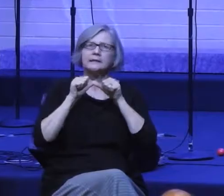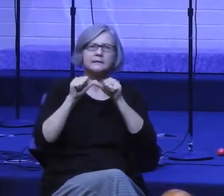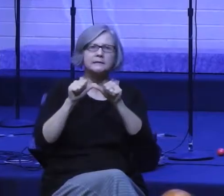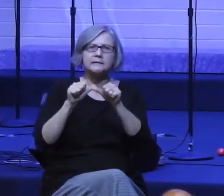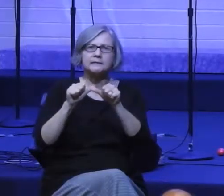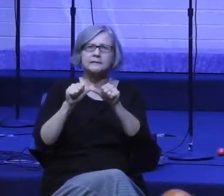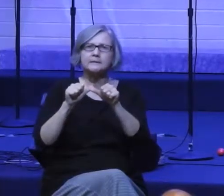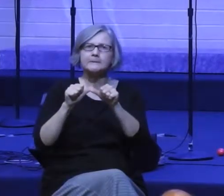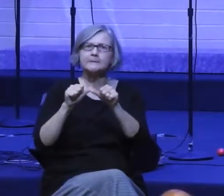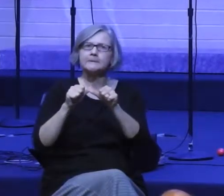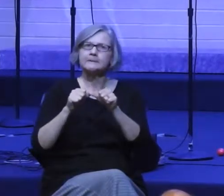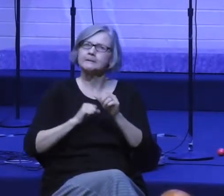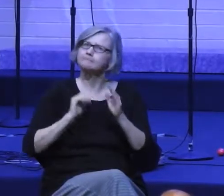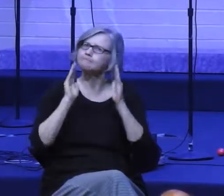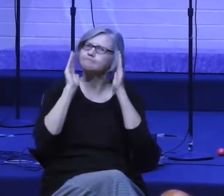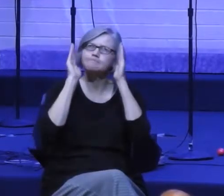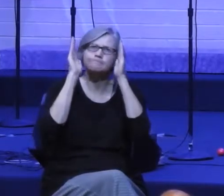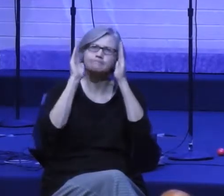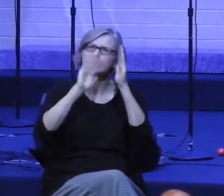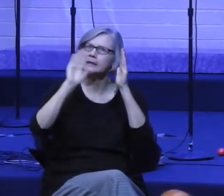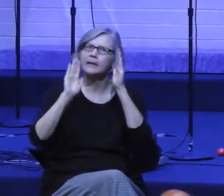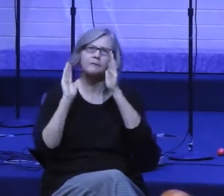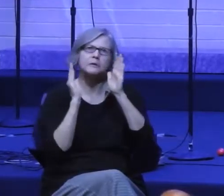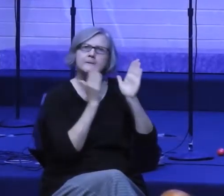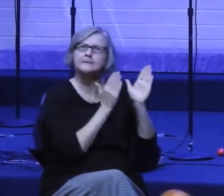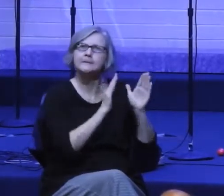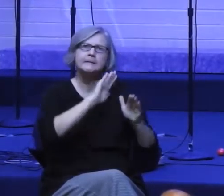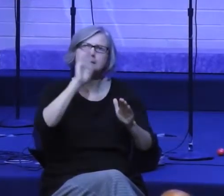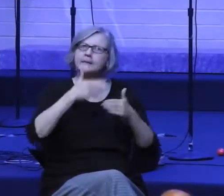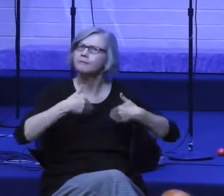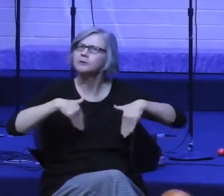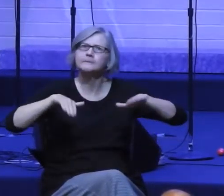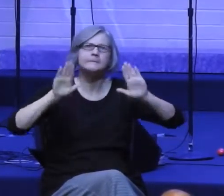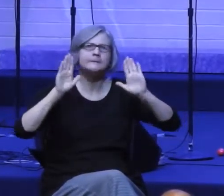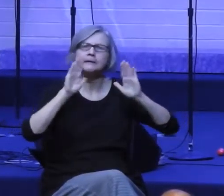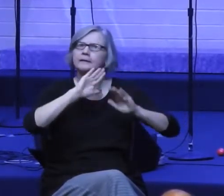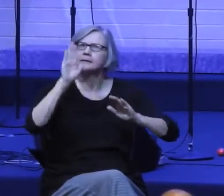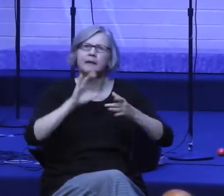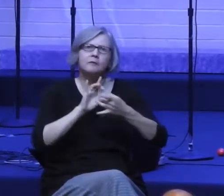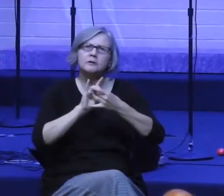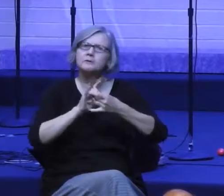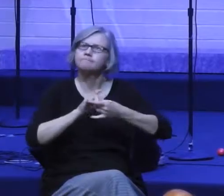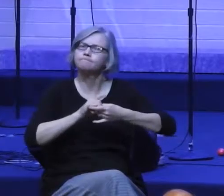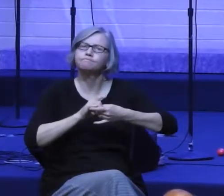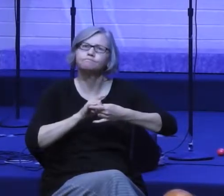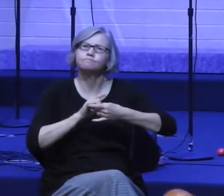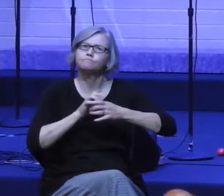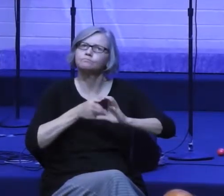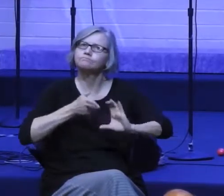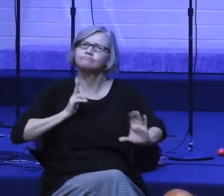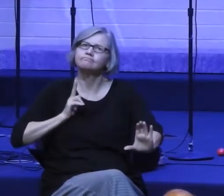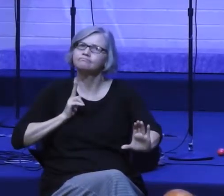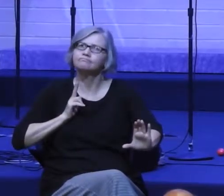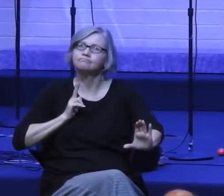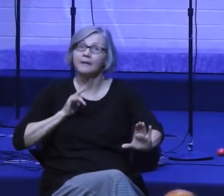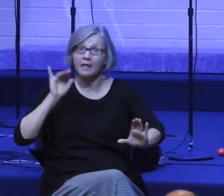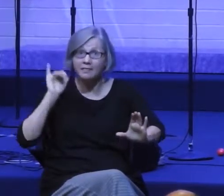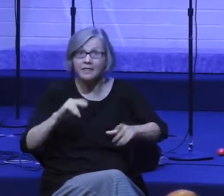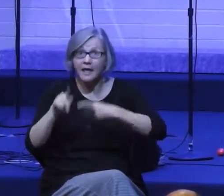Peter invites us to follow the example of our Savior Jesus and to put